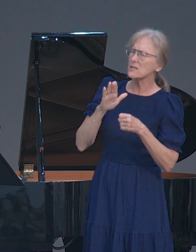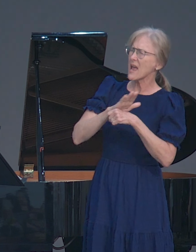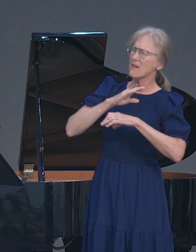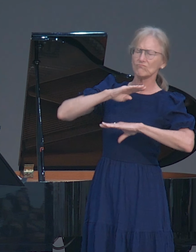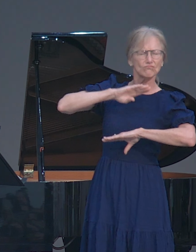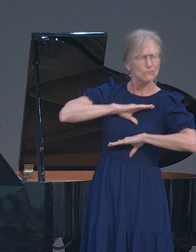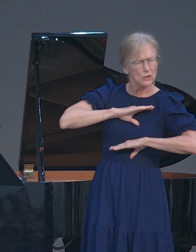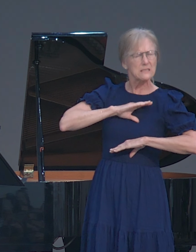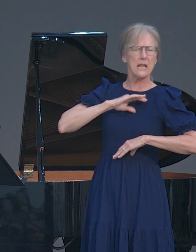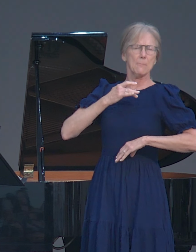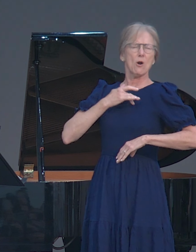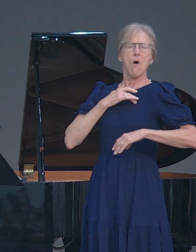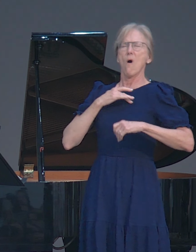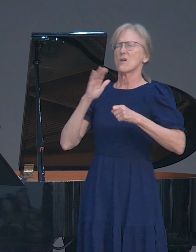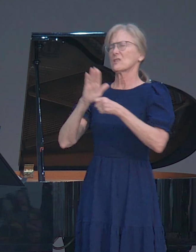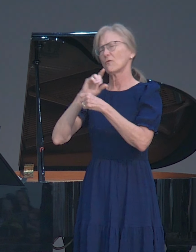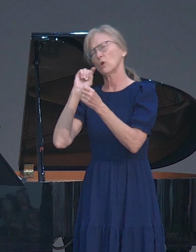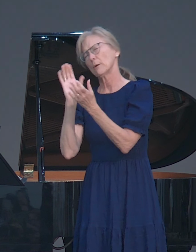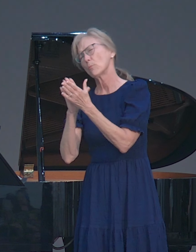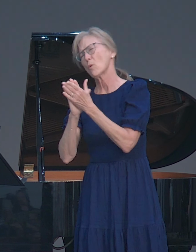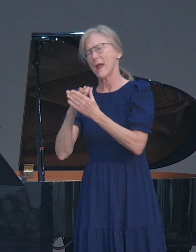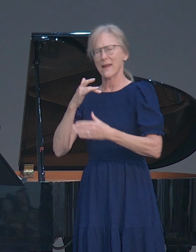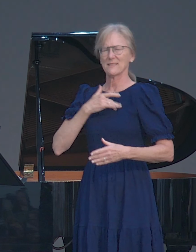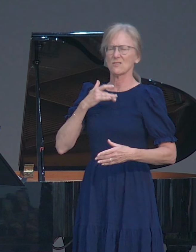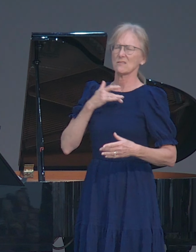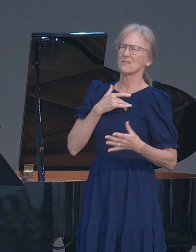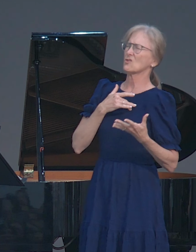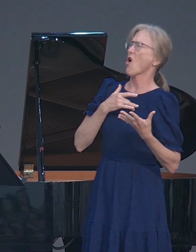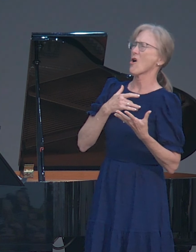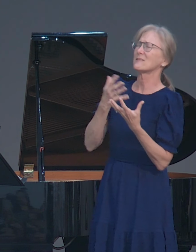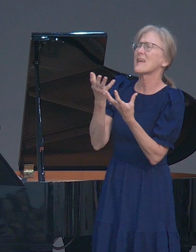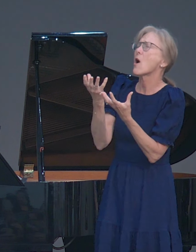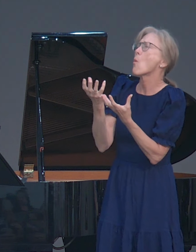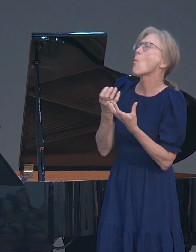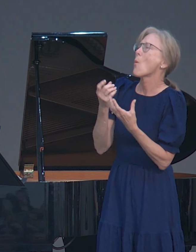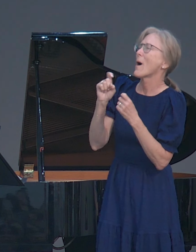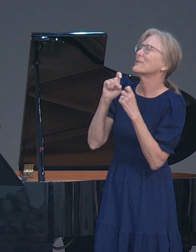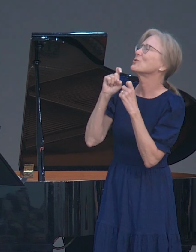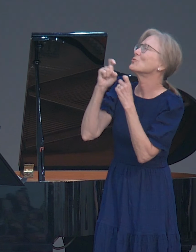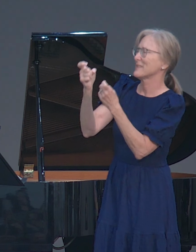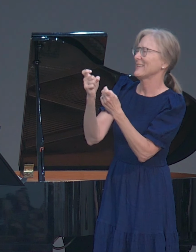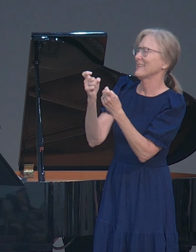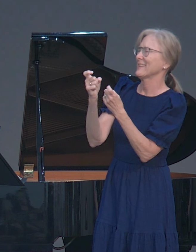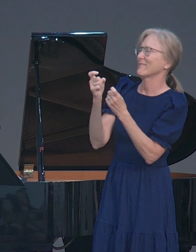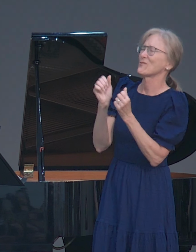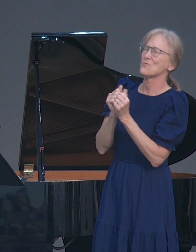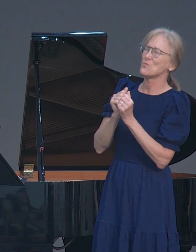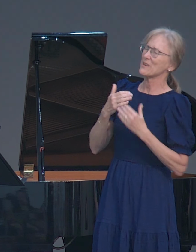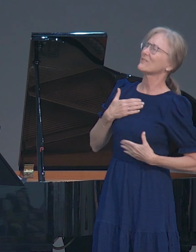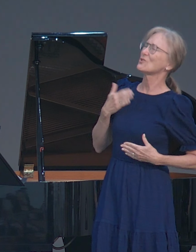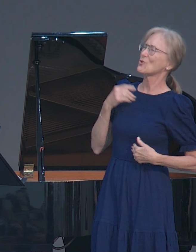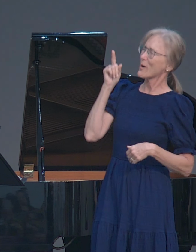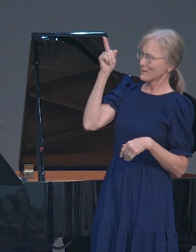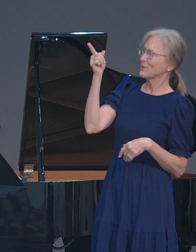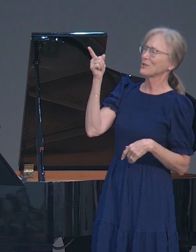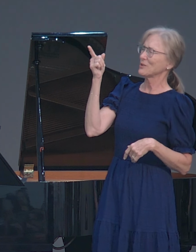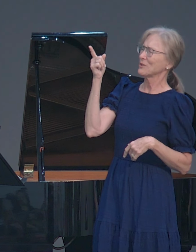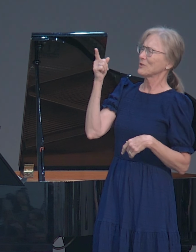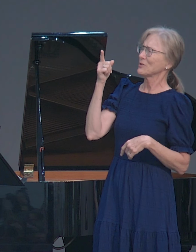You, hearts that desire to give to You out of pure joy. Would You please provide for